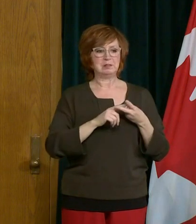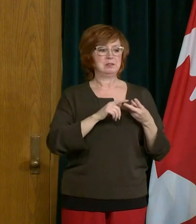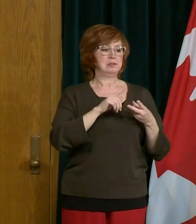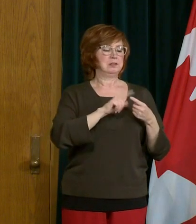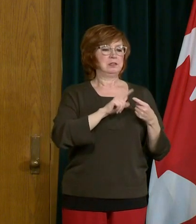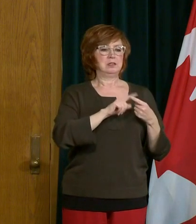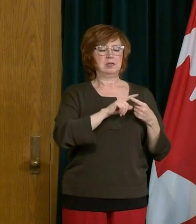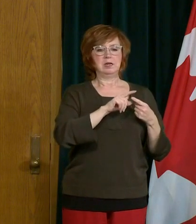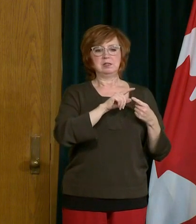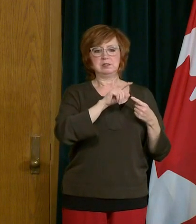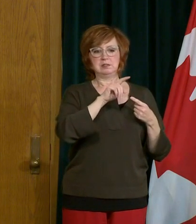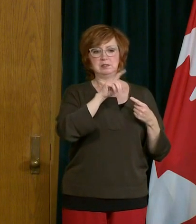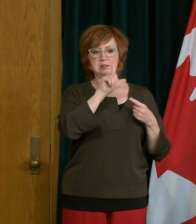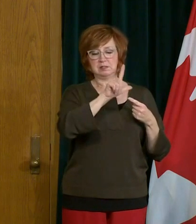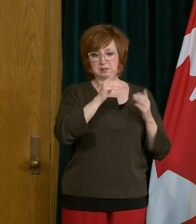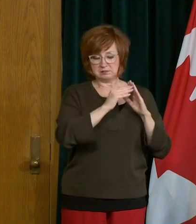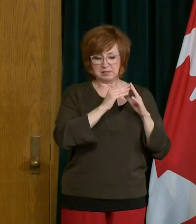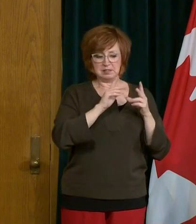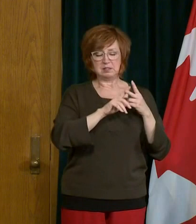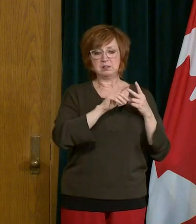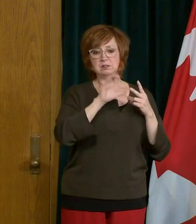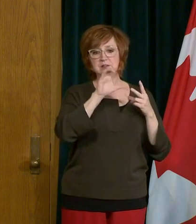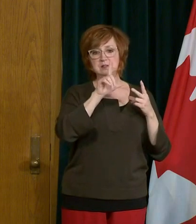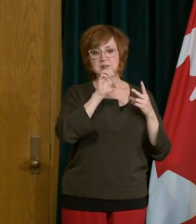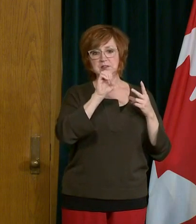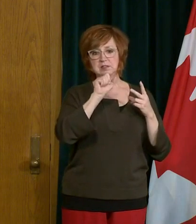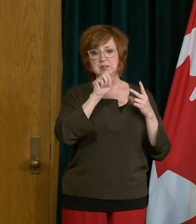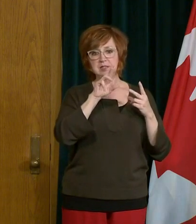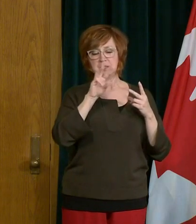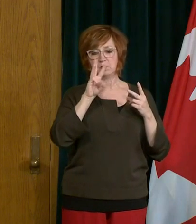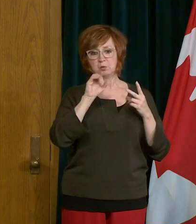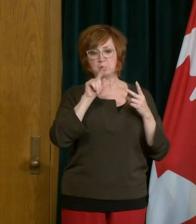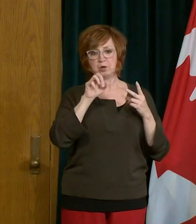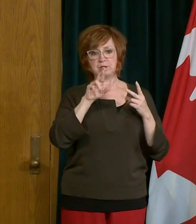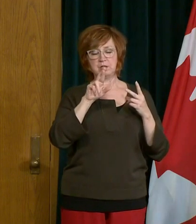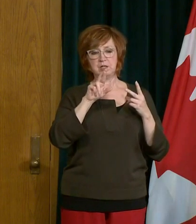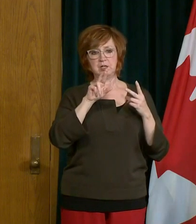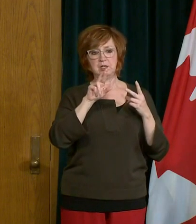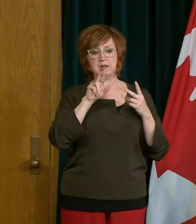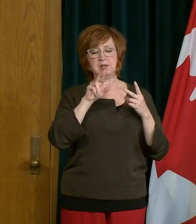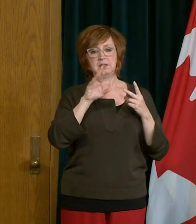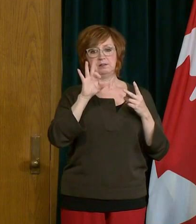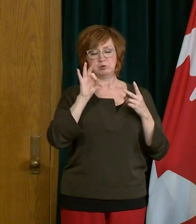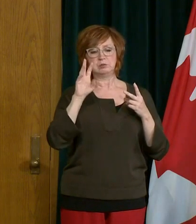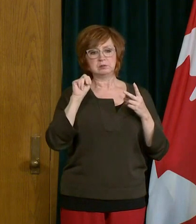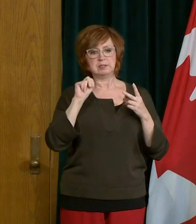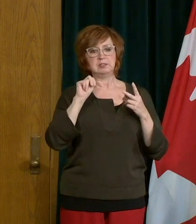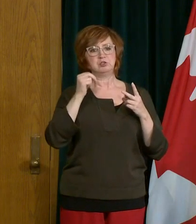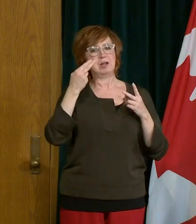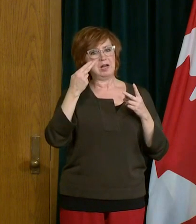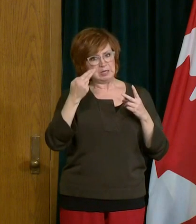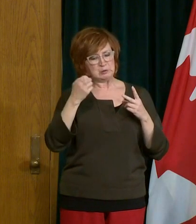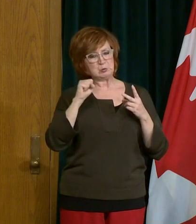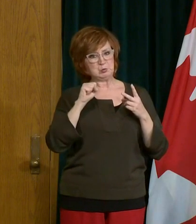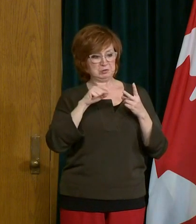Denny First Nations High School. So with this is an